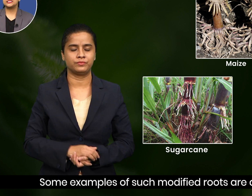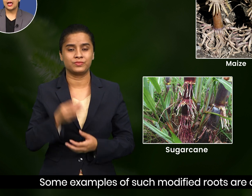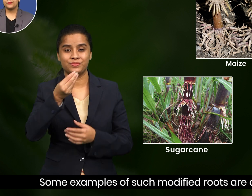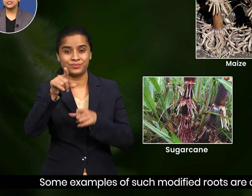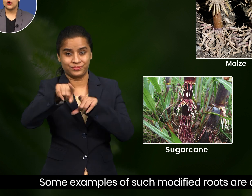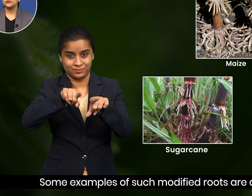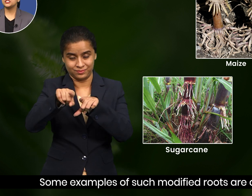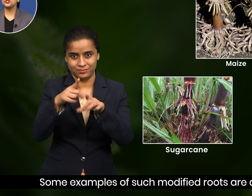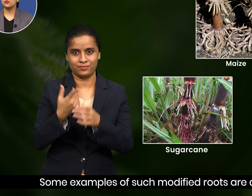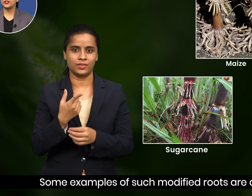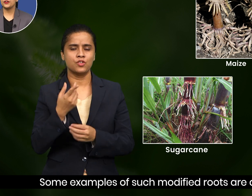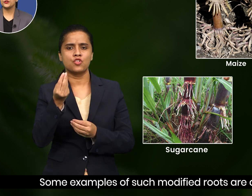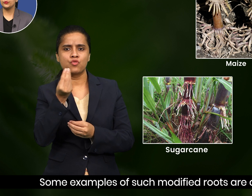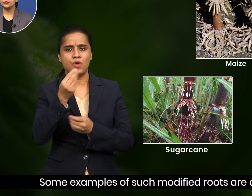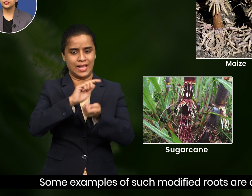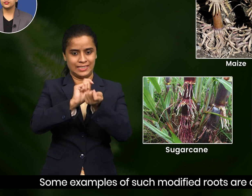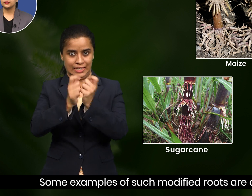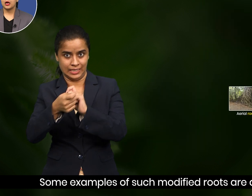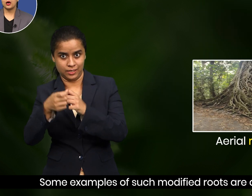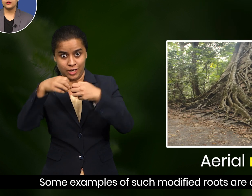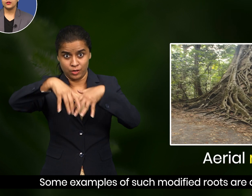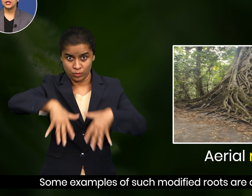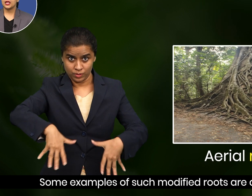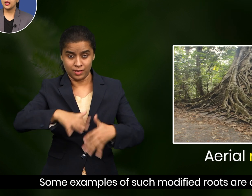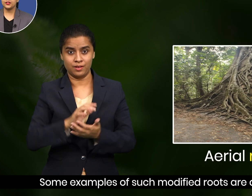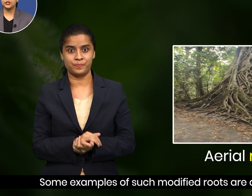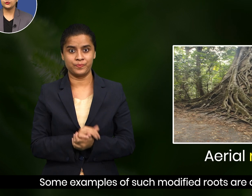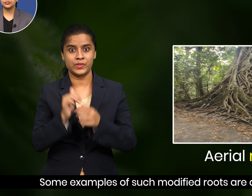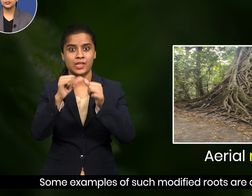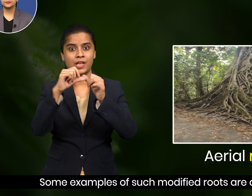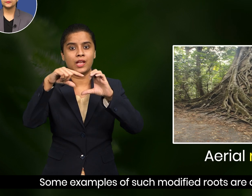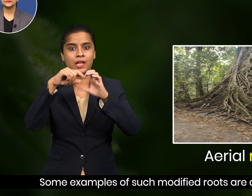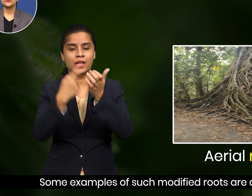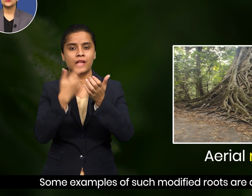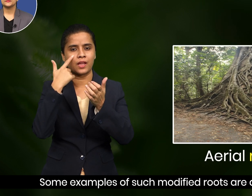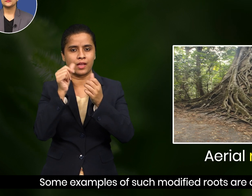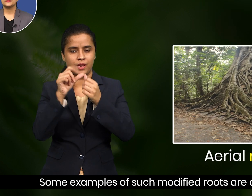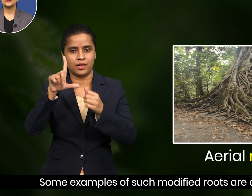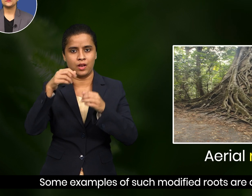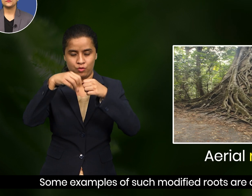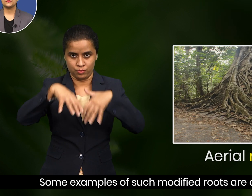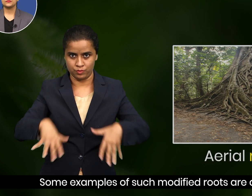Some examples of such modified roots are aerial roots,